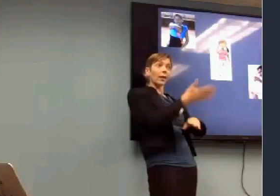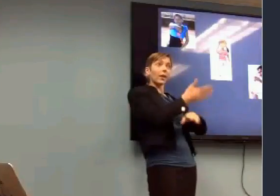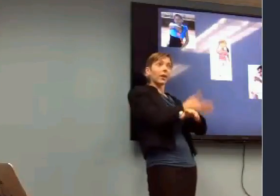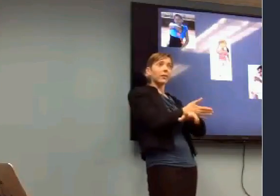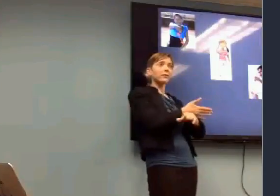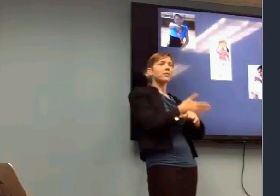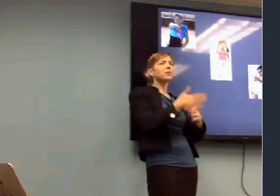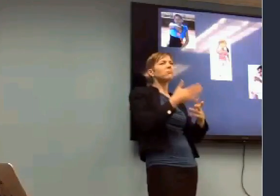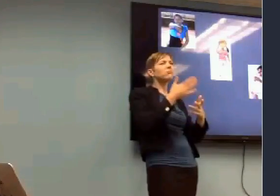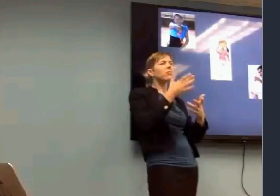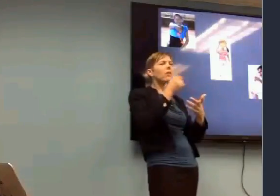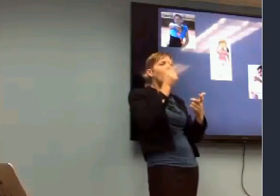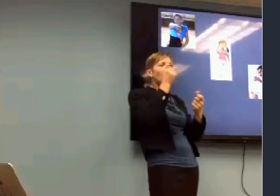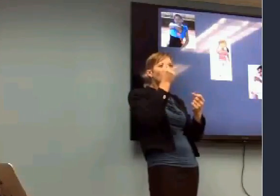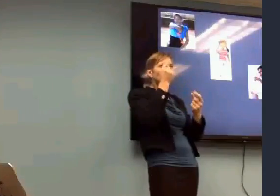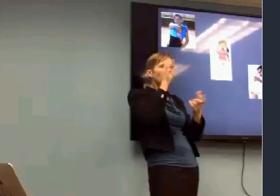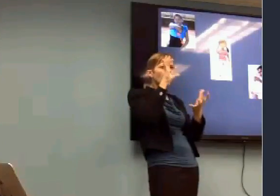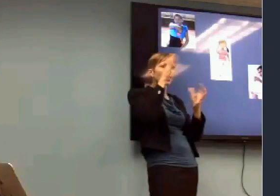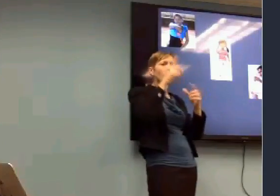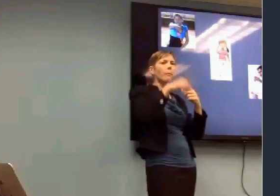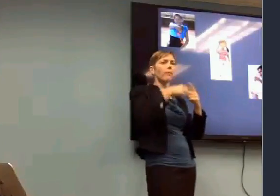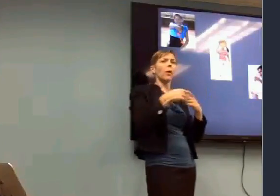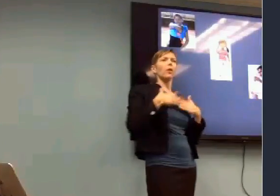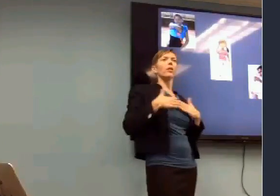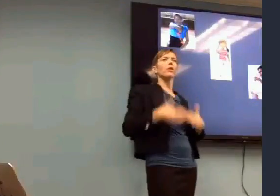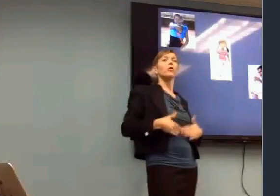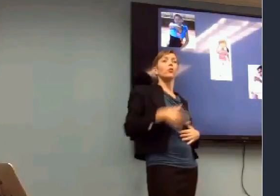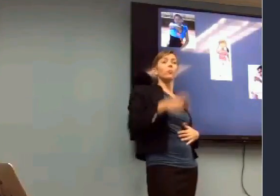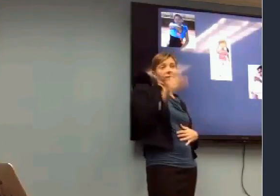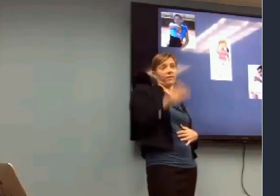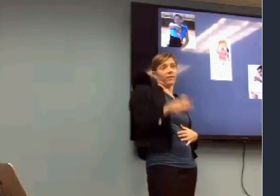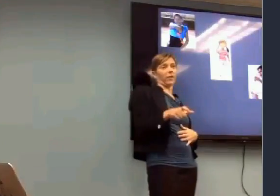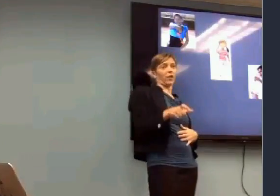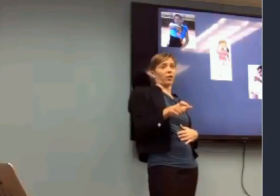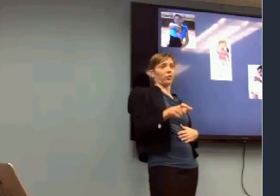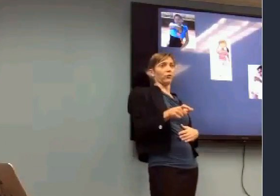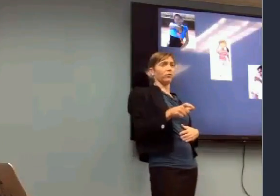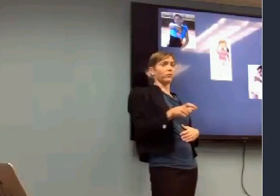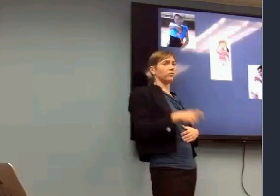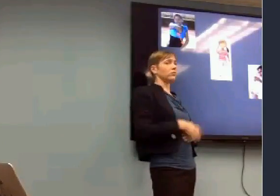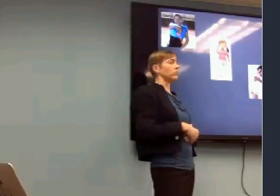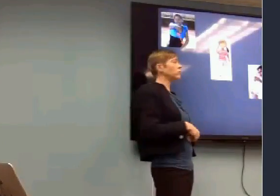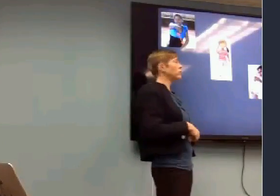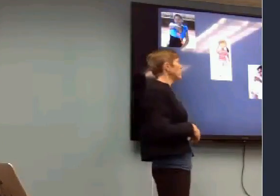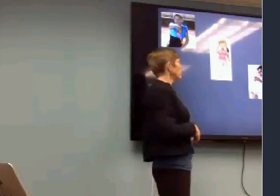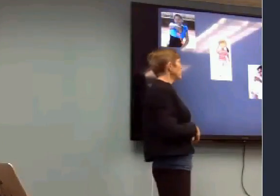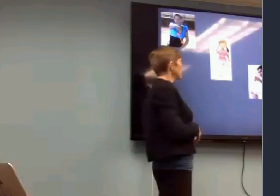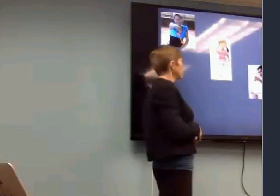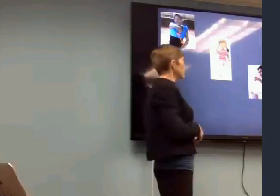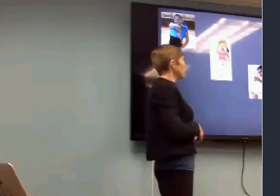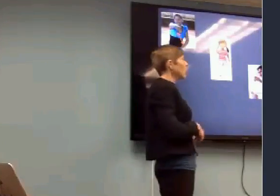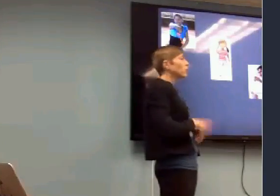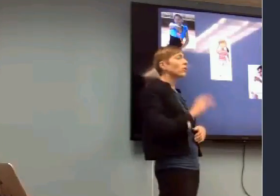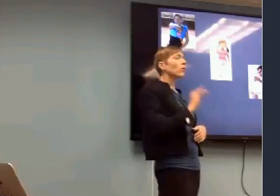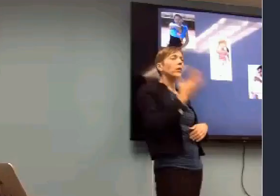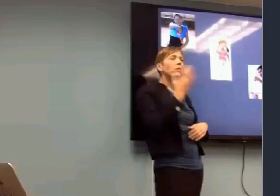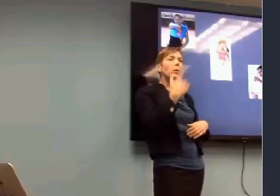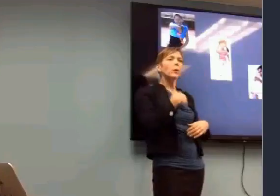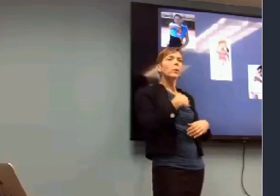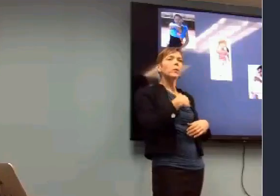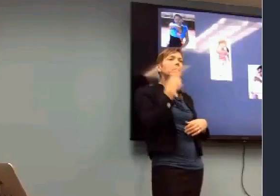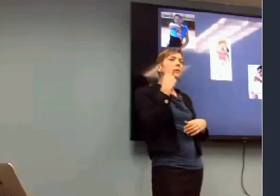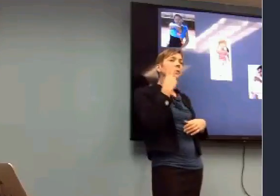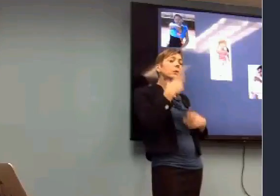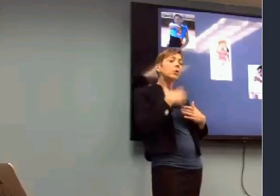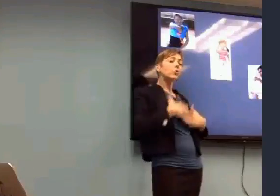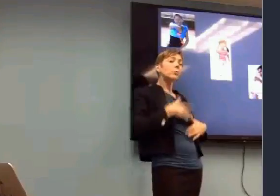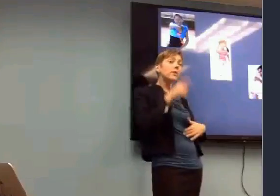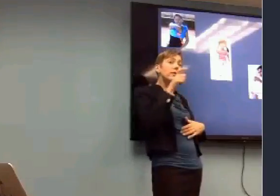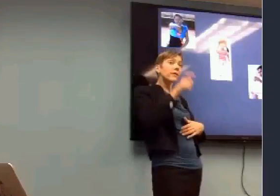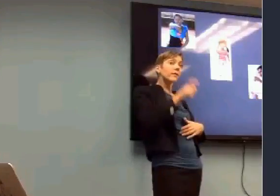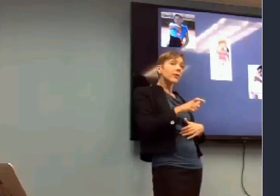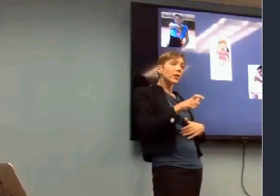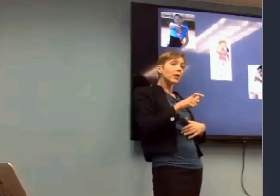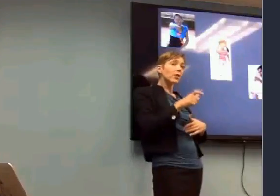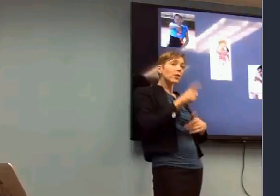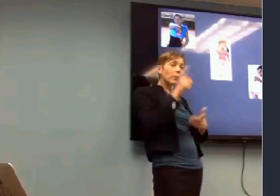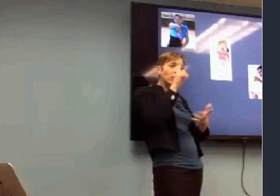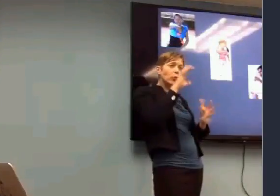the z-axis, that might help some understanding that we see in the efficacy of the human